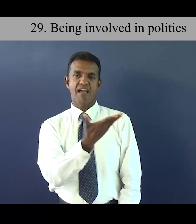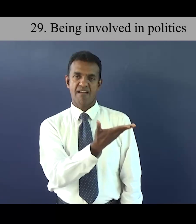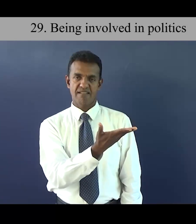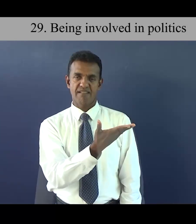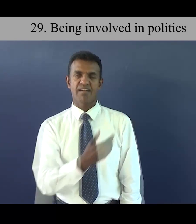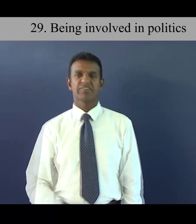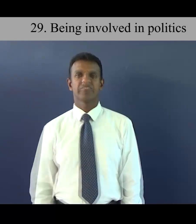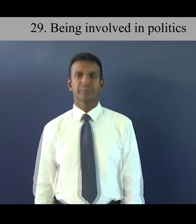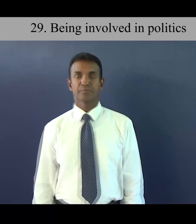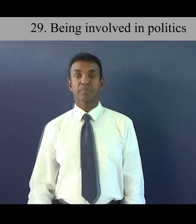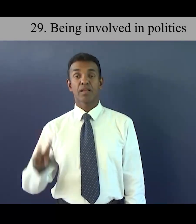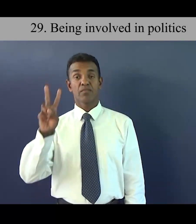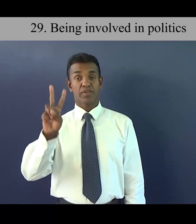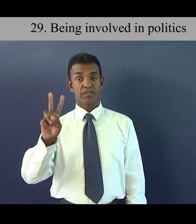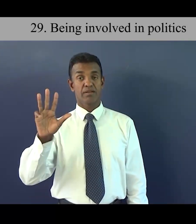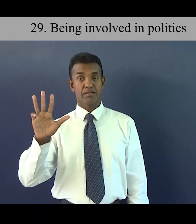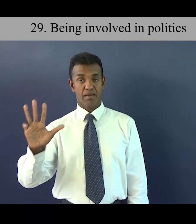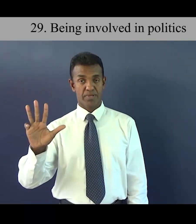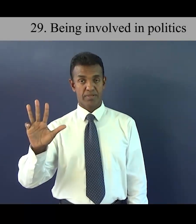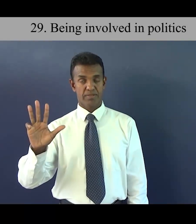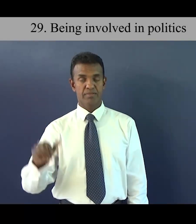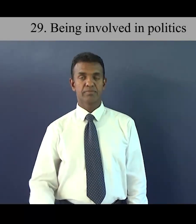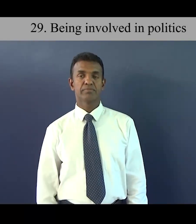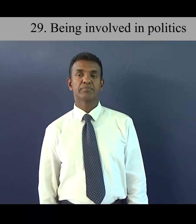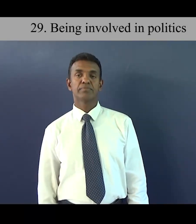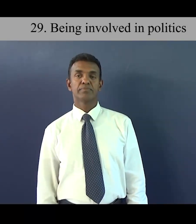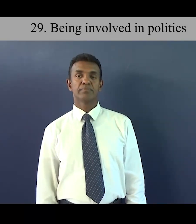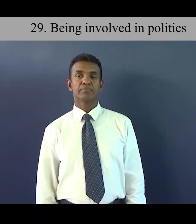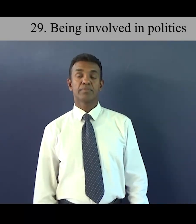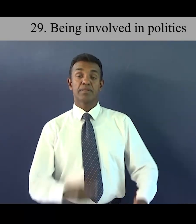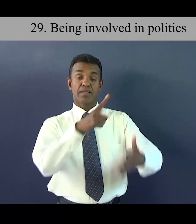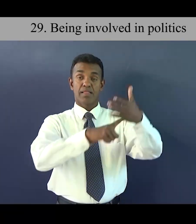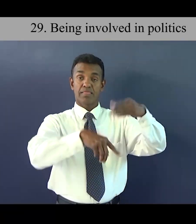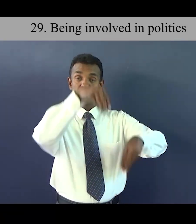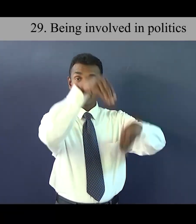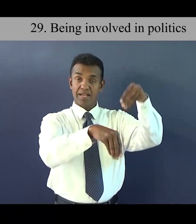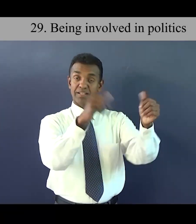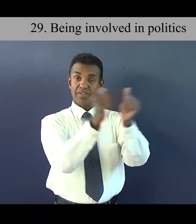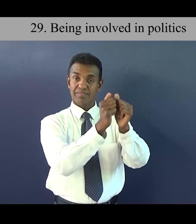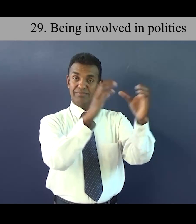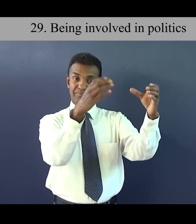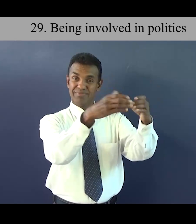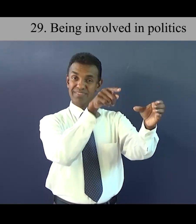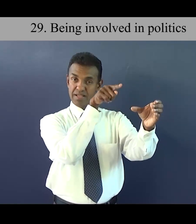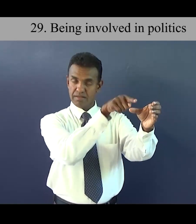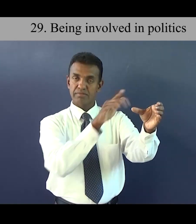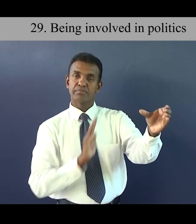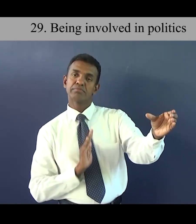Being involved in politics. Disabled people have the right to take part